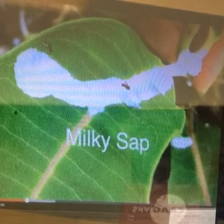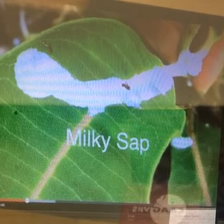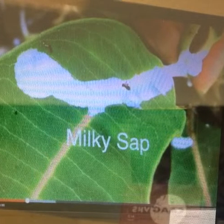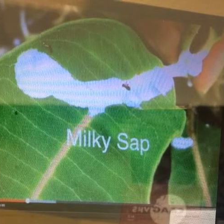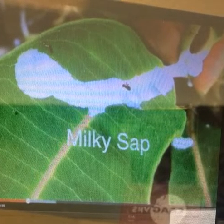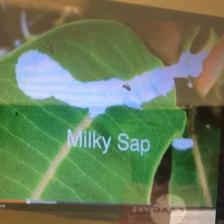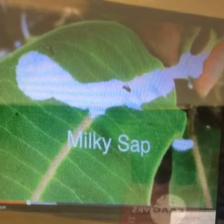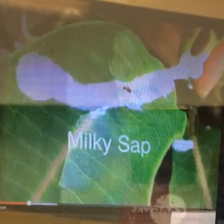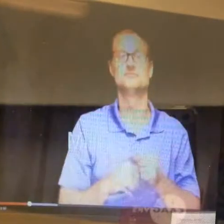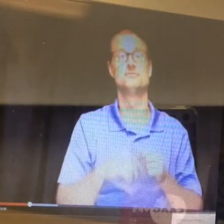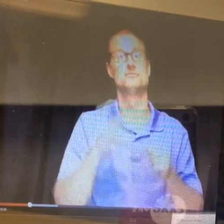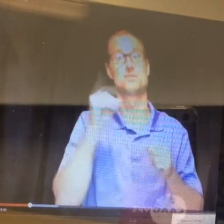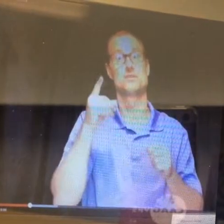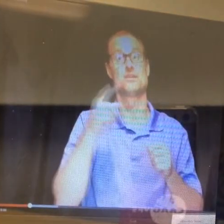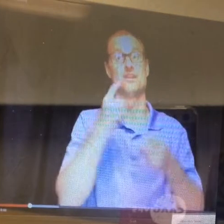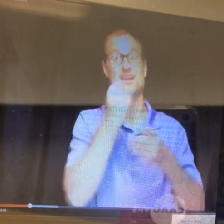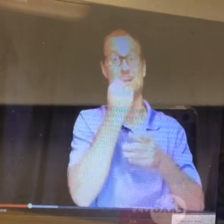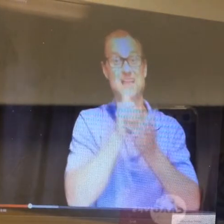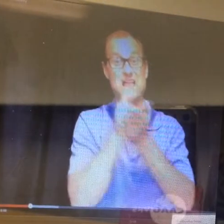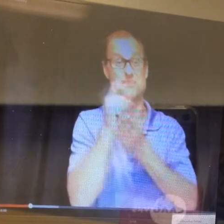white, which gives the plant its name.